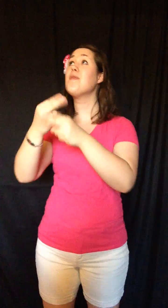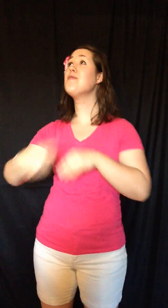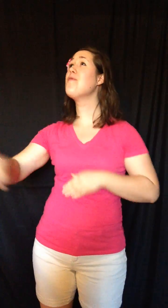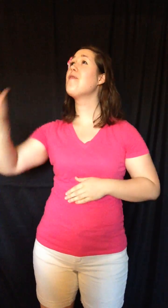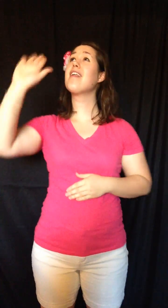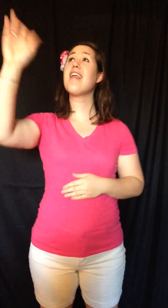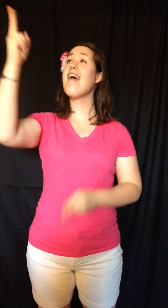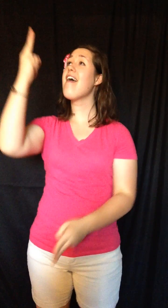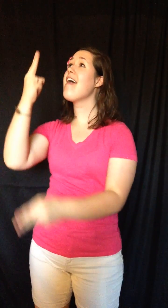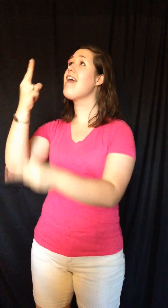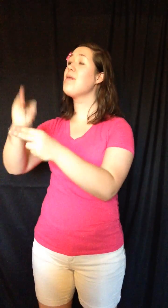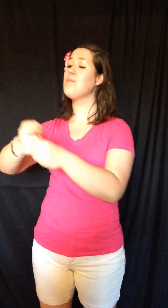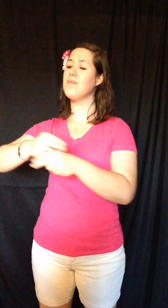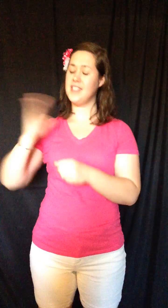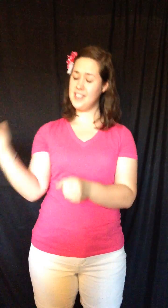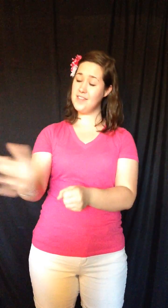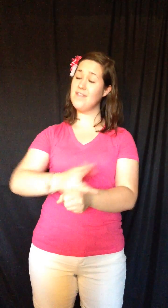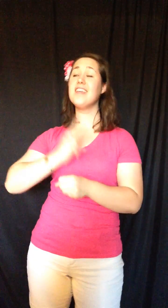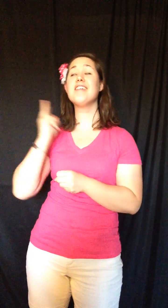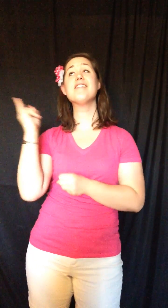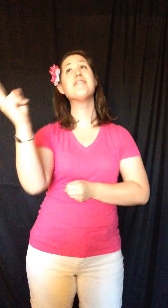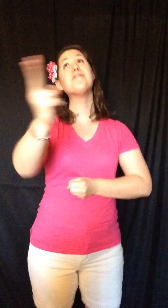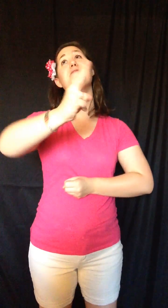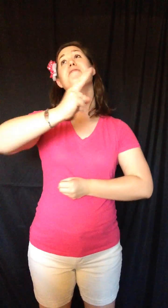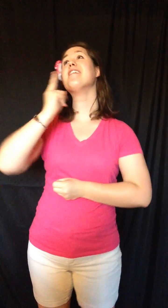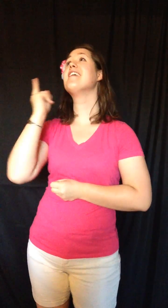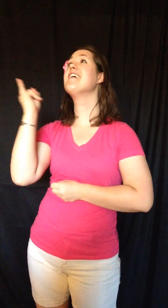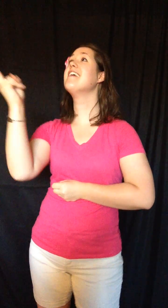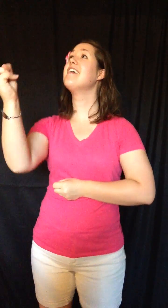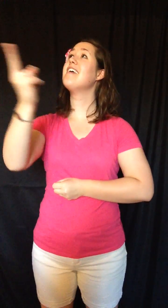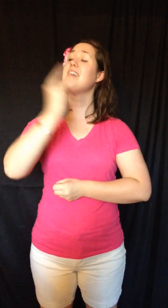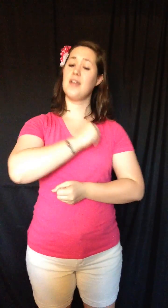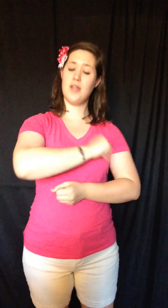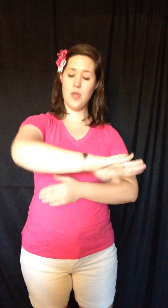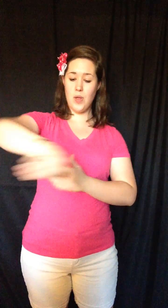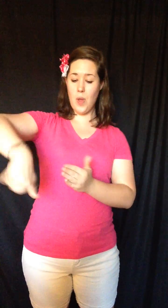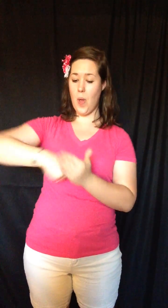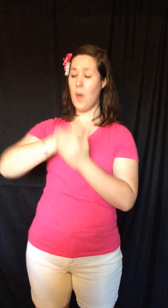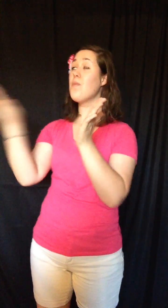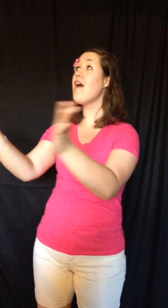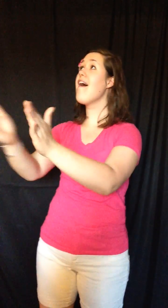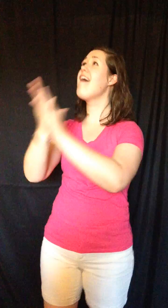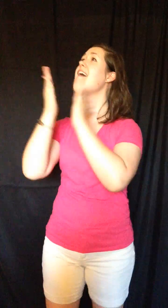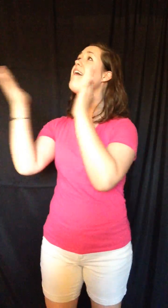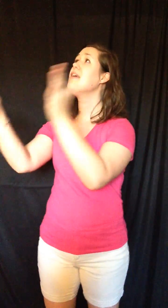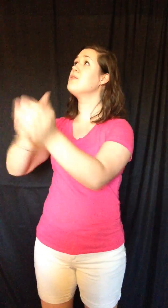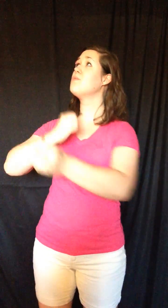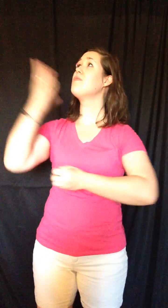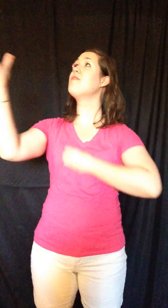your name is victory, all praise will